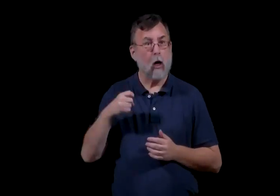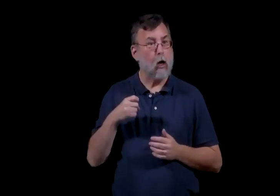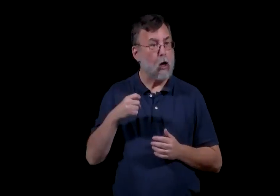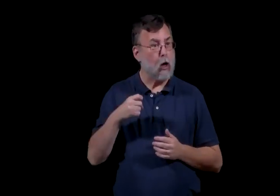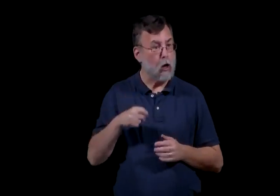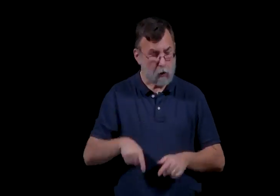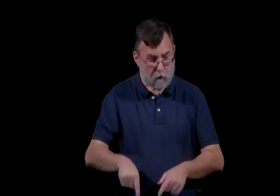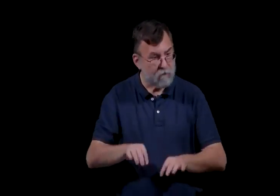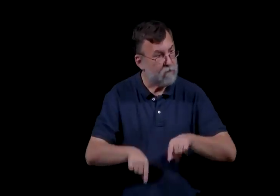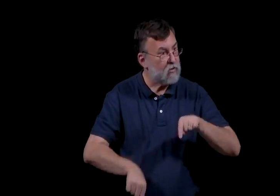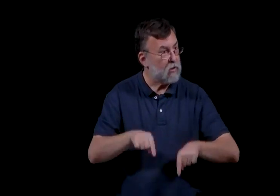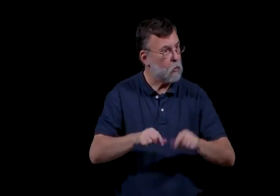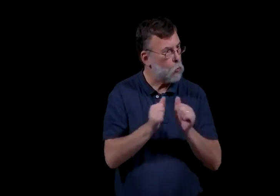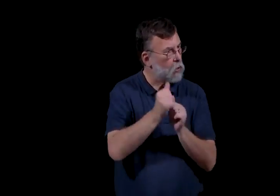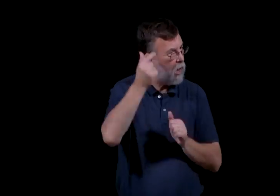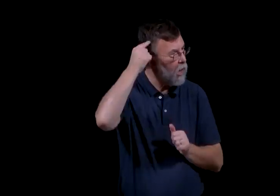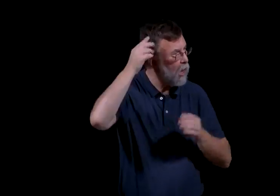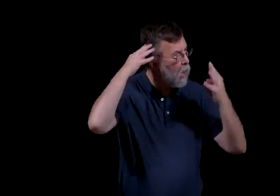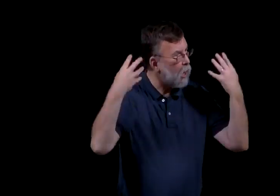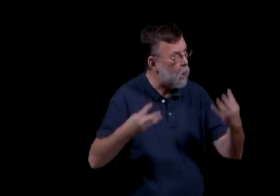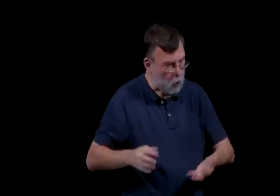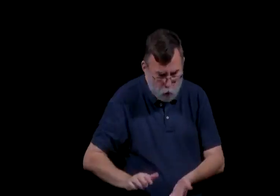And then she dried his feet with her hair.